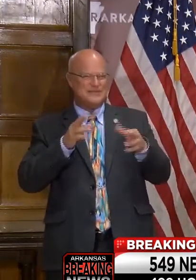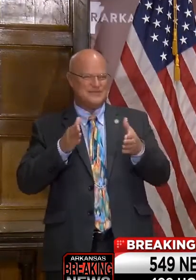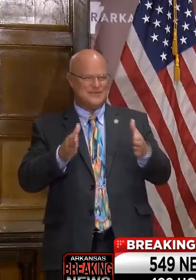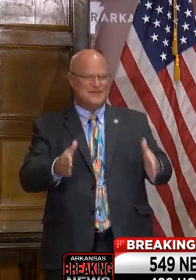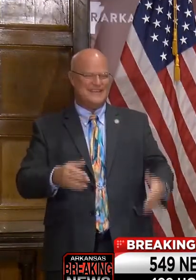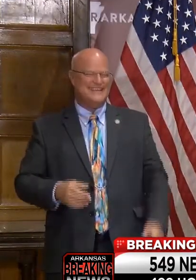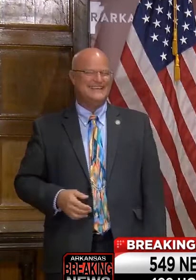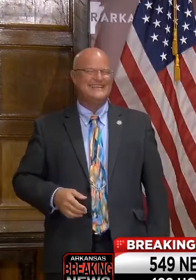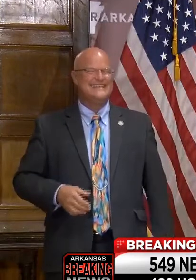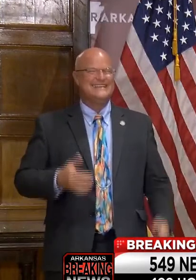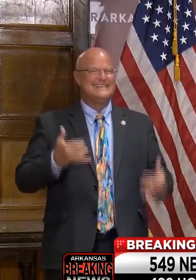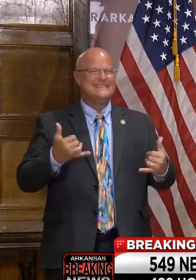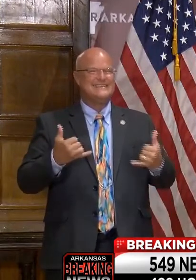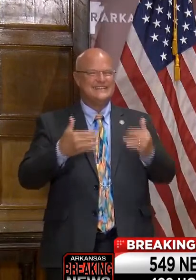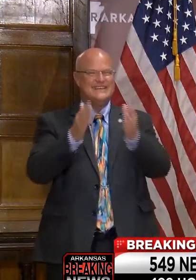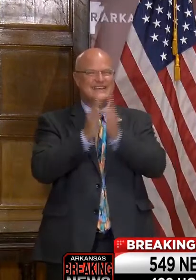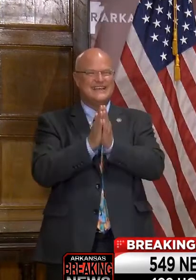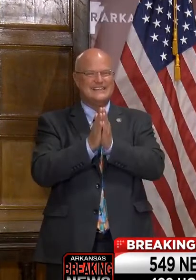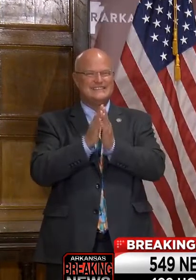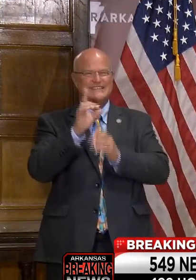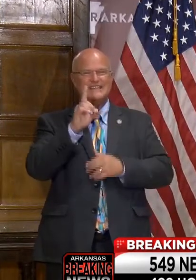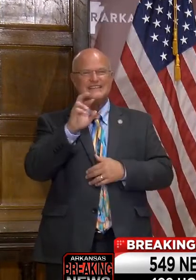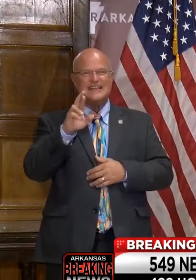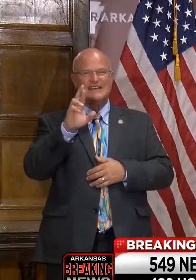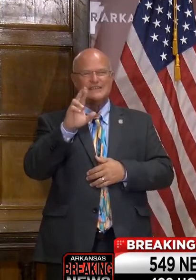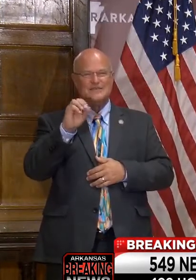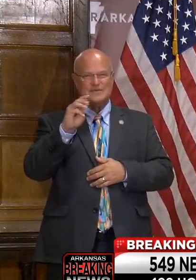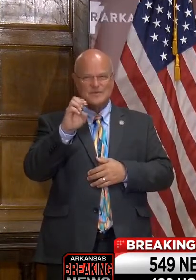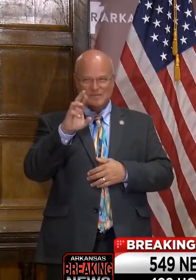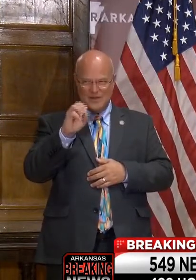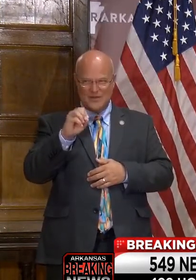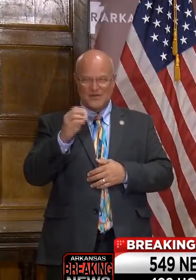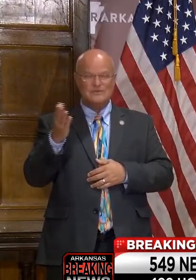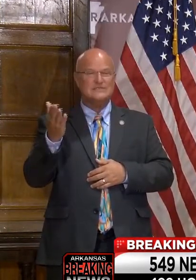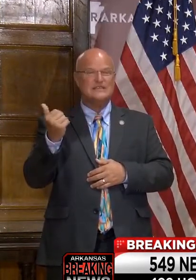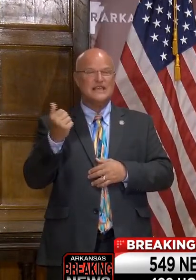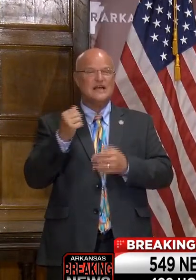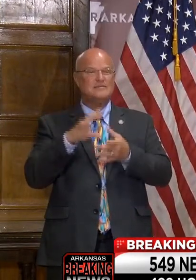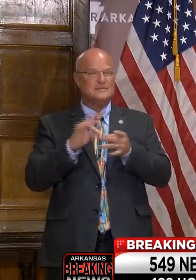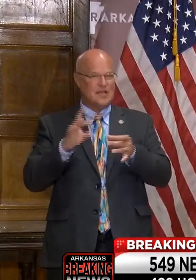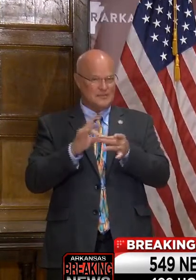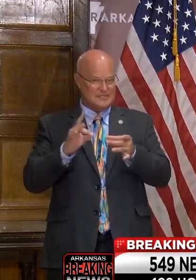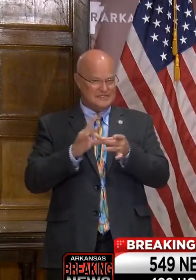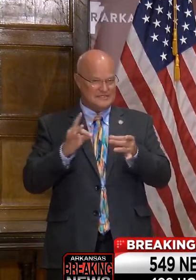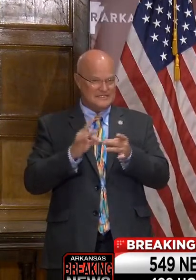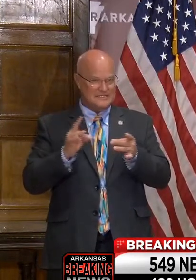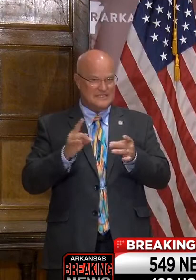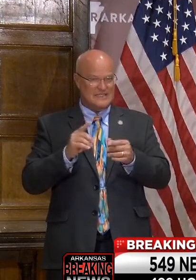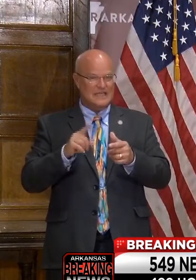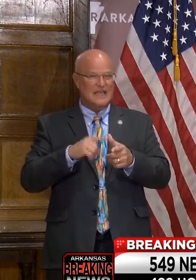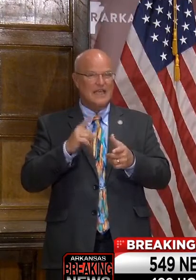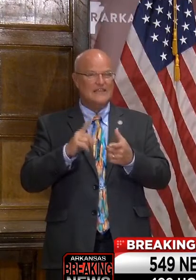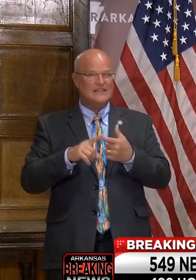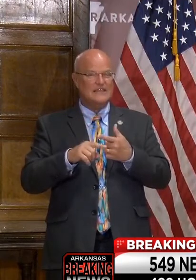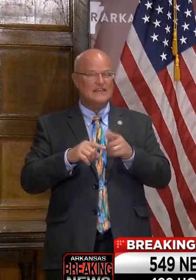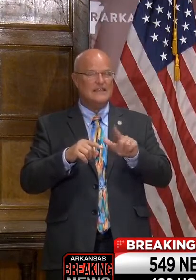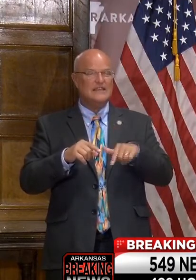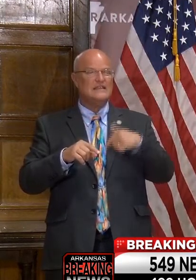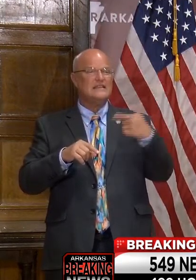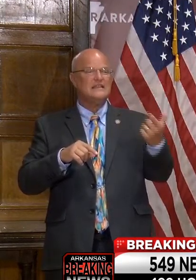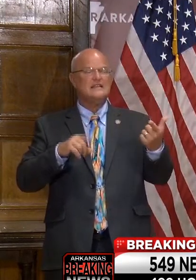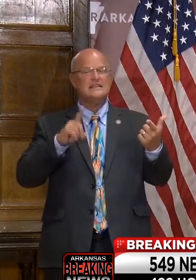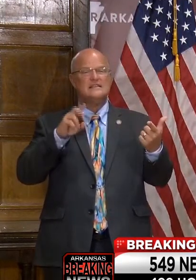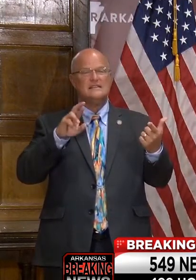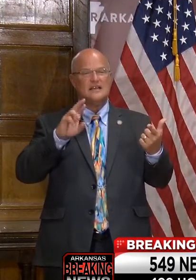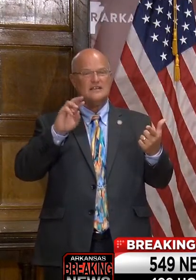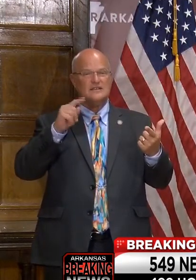fashion. With that, let me ask Dr. Romero to come and make his comments, followed, I think we're going to go to